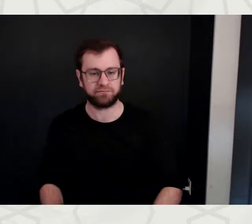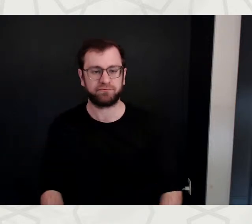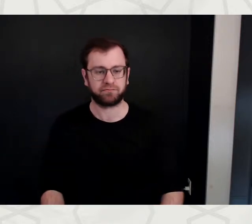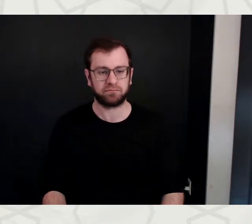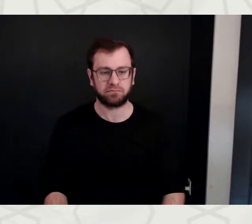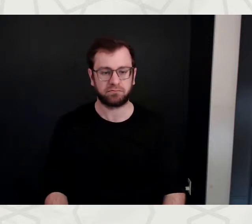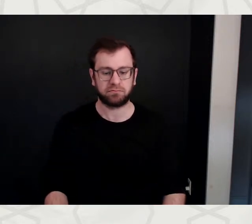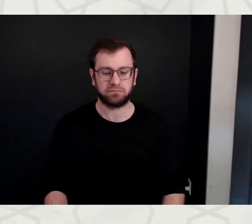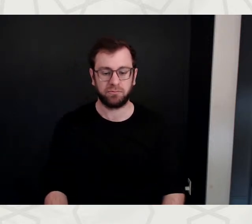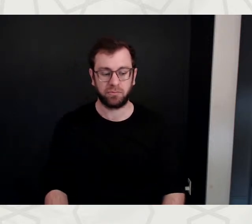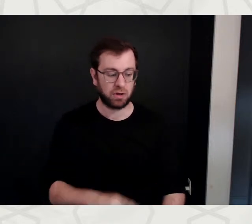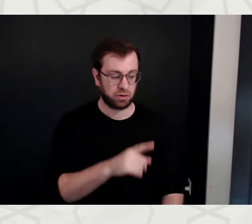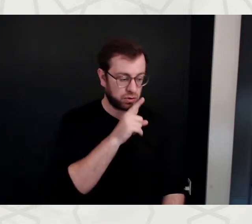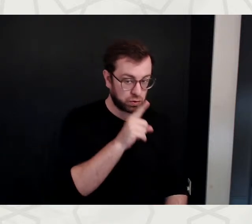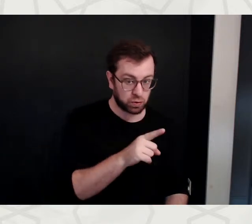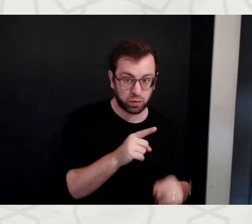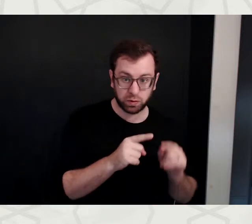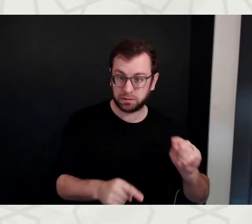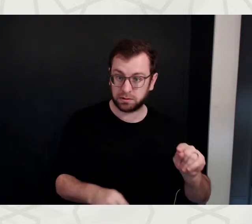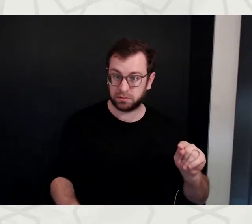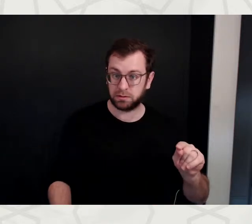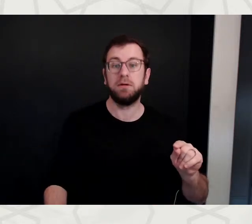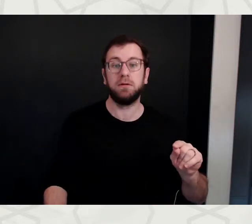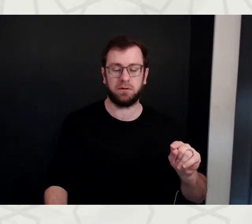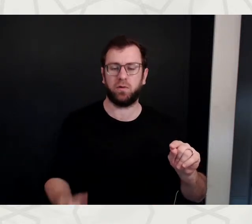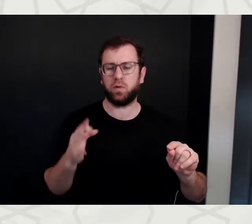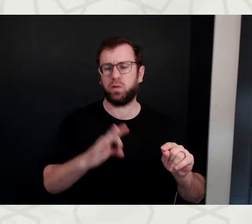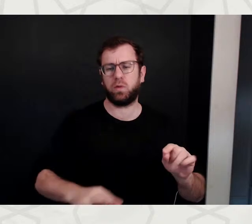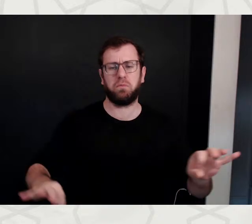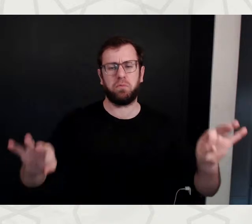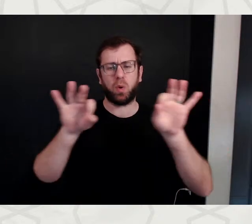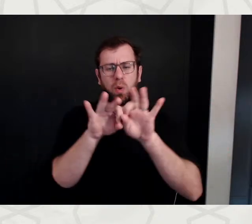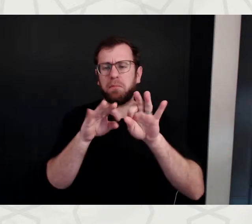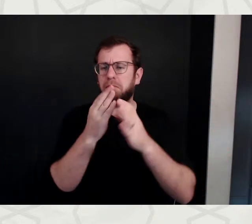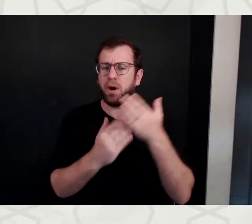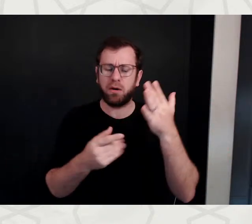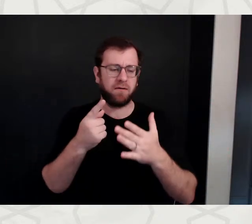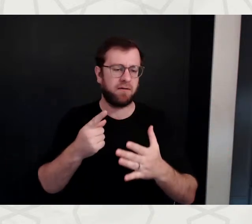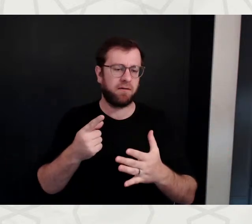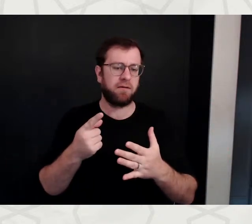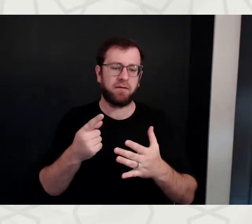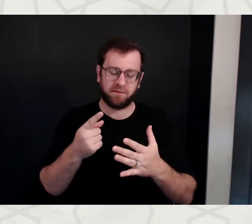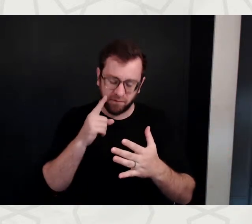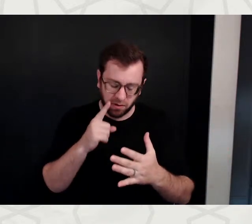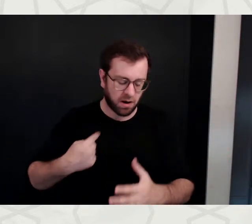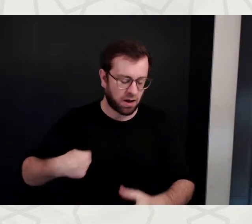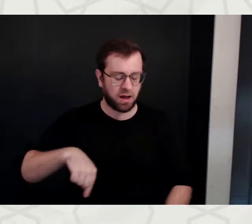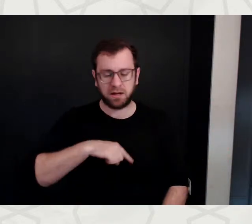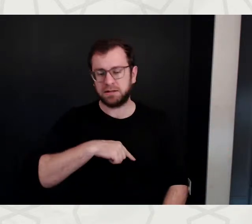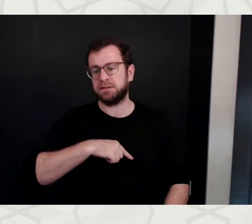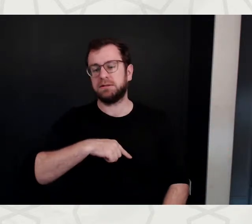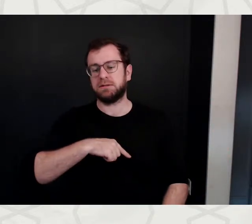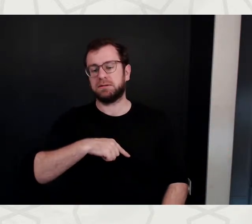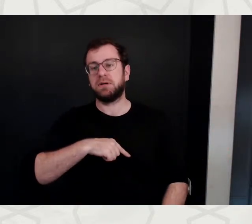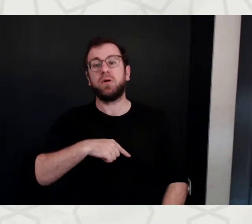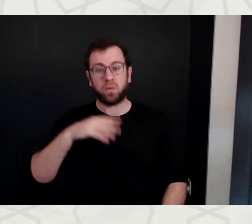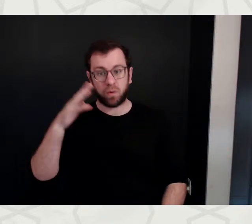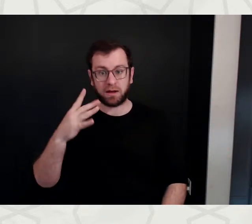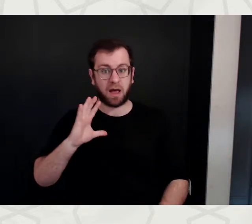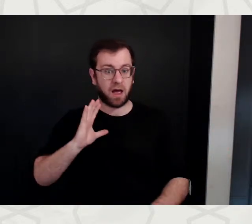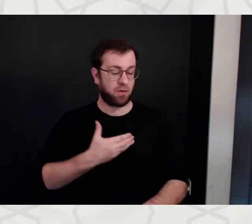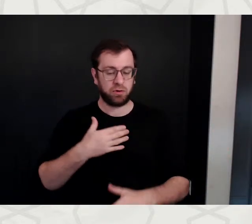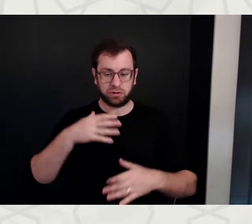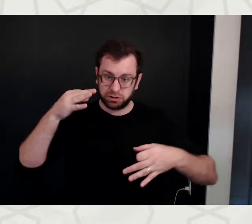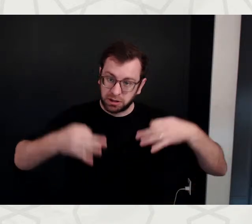And so truth is a critical aspect of justice and our